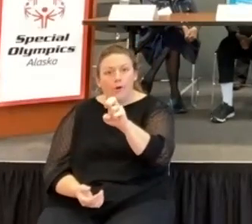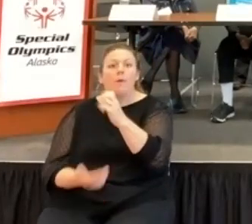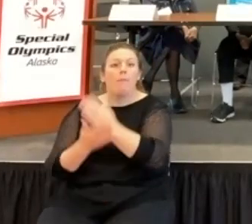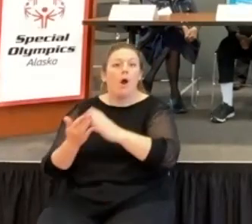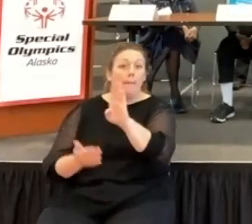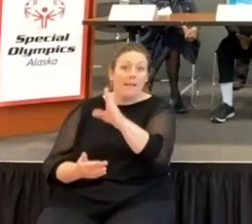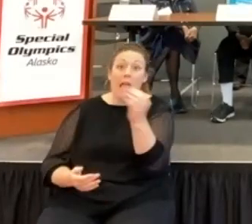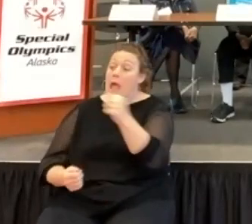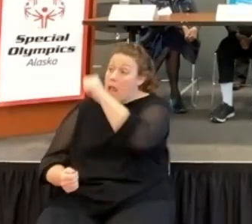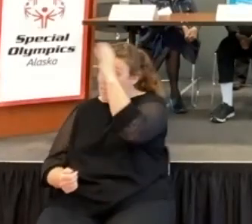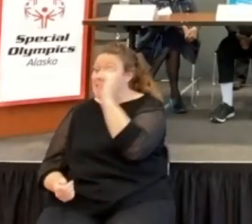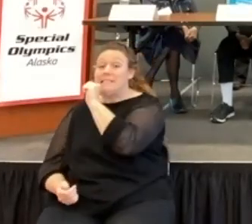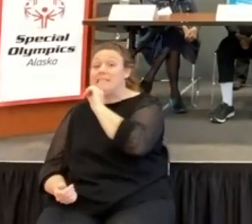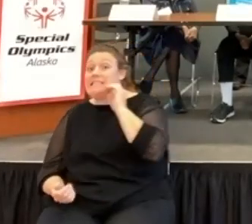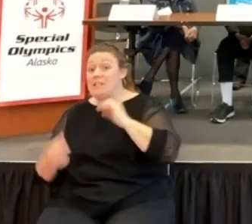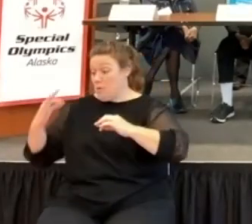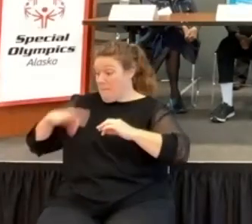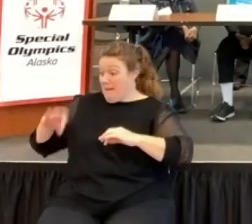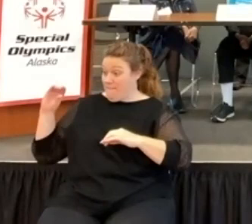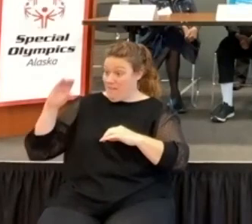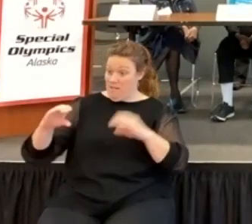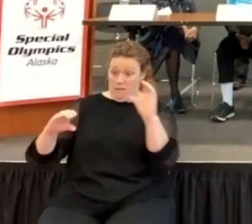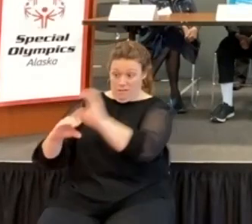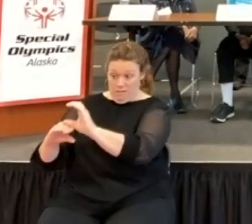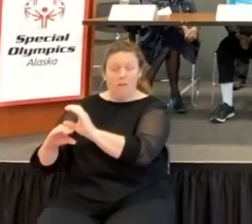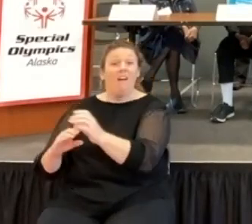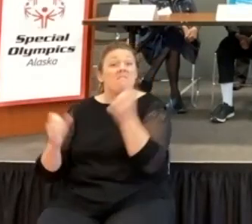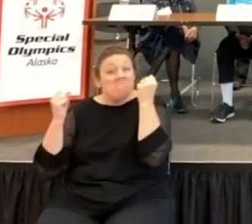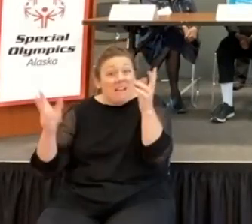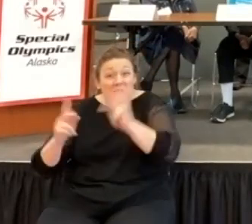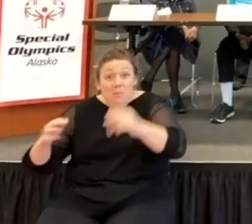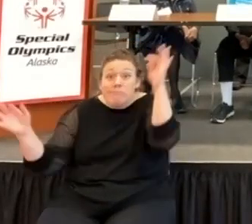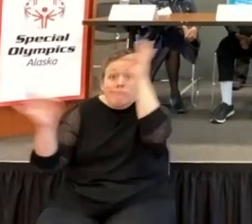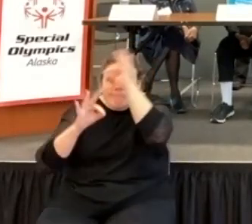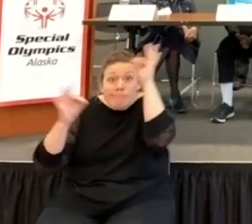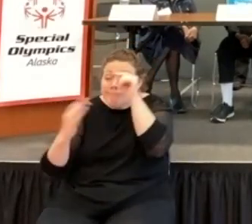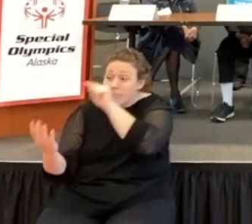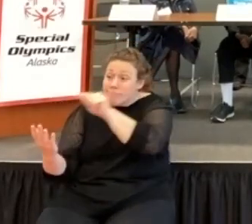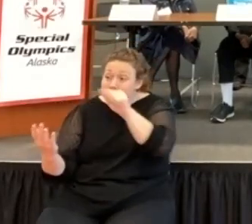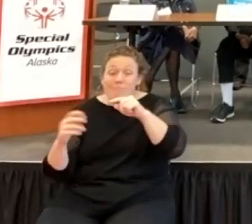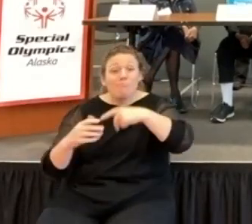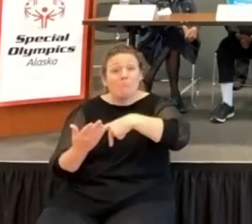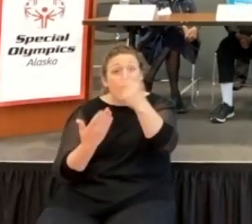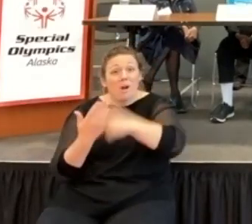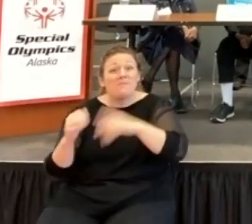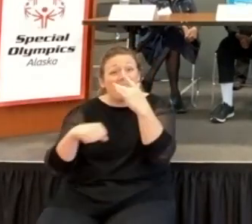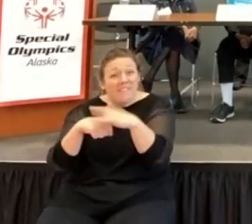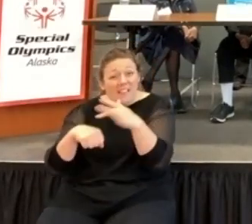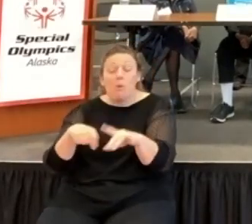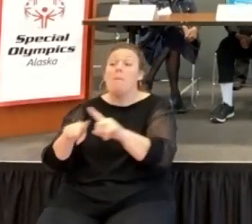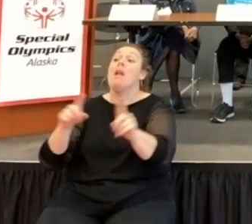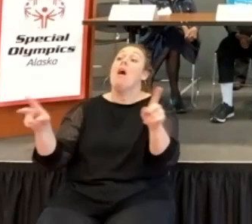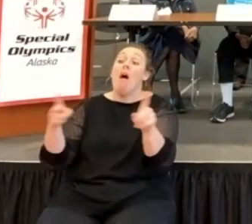Benefit. You would be amazed at how many people, number one, don't know about these programs. But secondly, the process